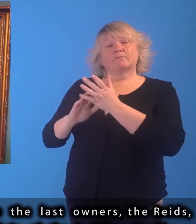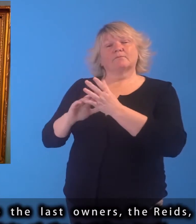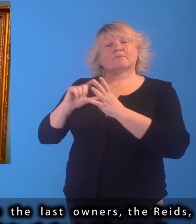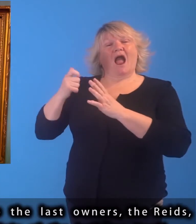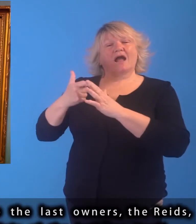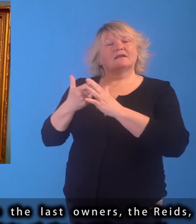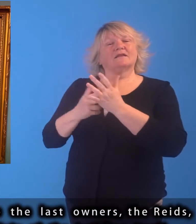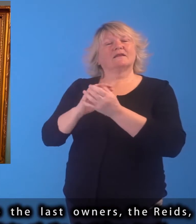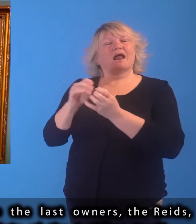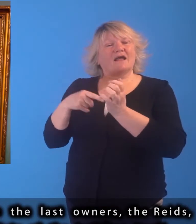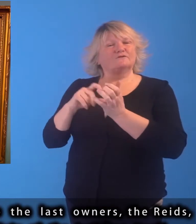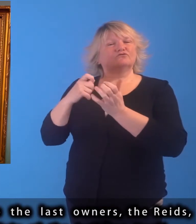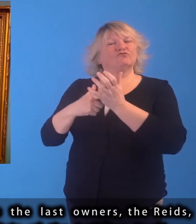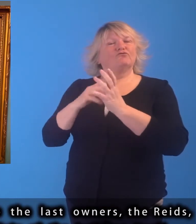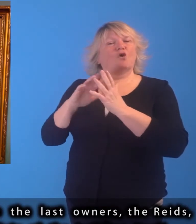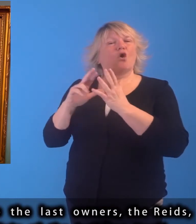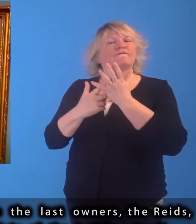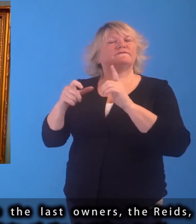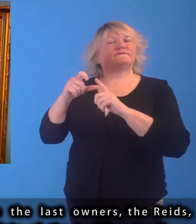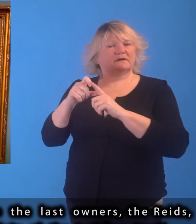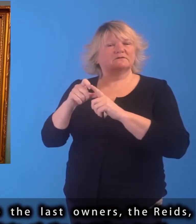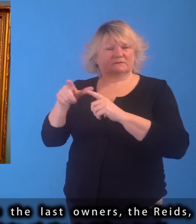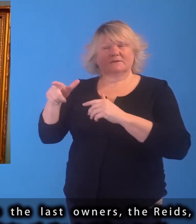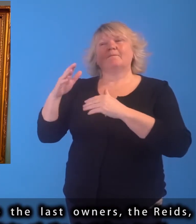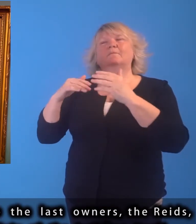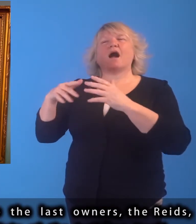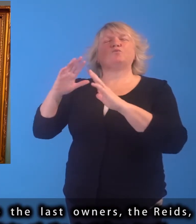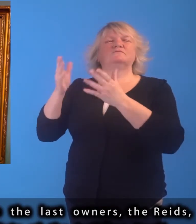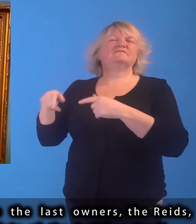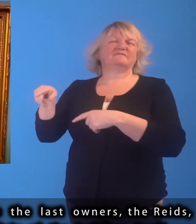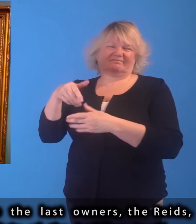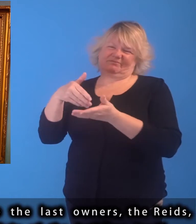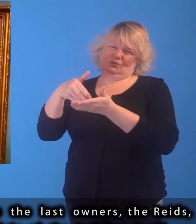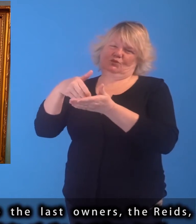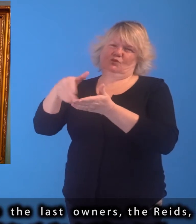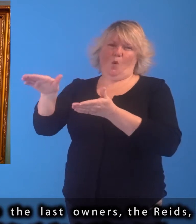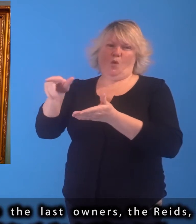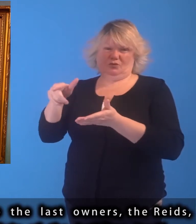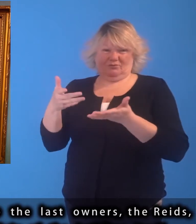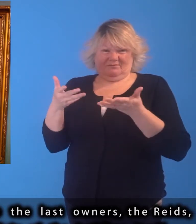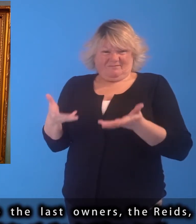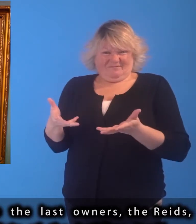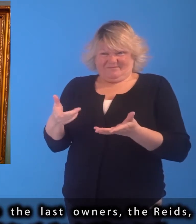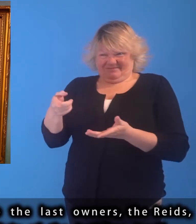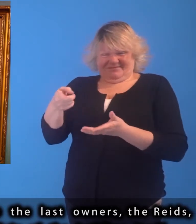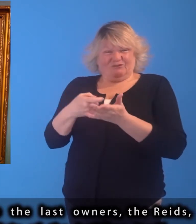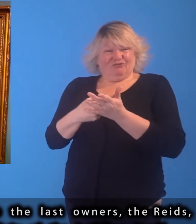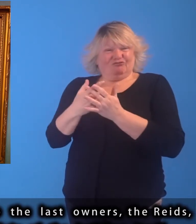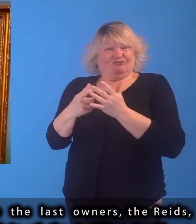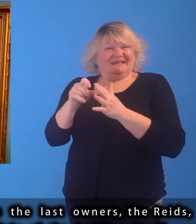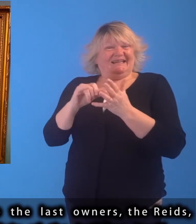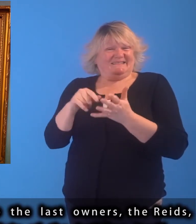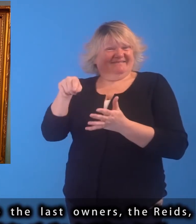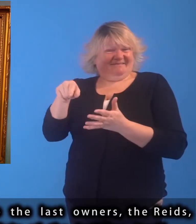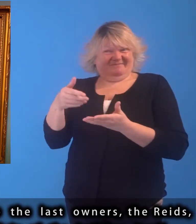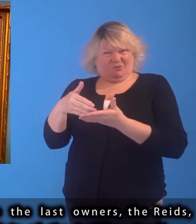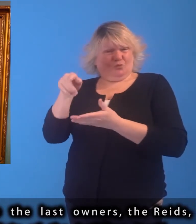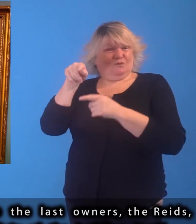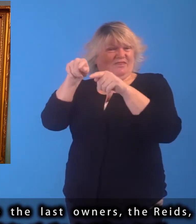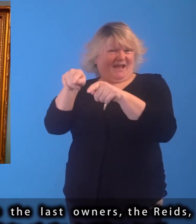McKnight Crawford sold the property to the last owners, the Reeds, who made small modifications